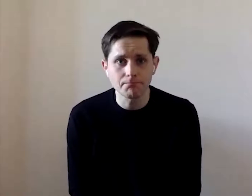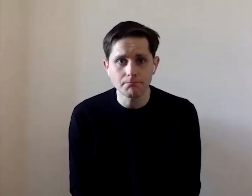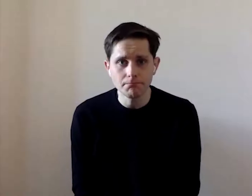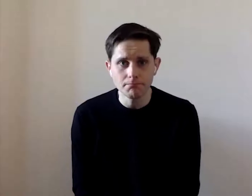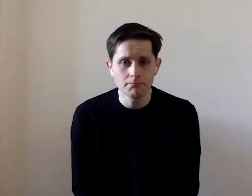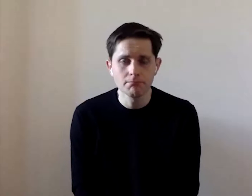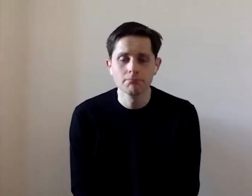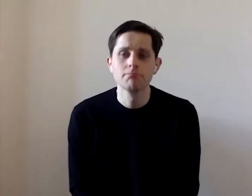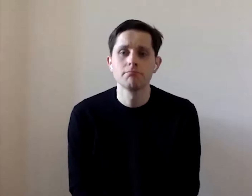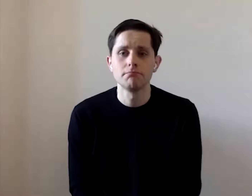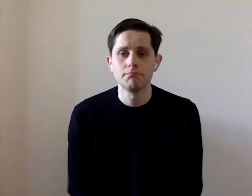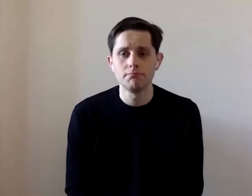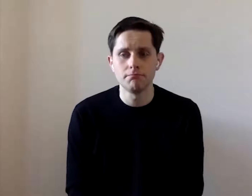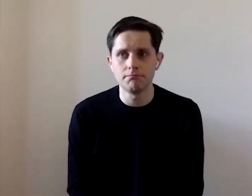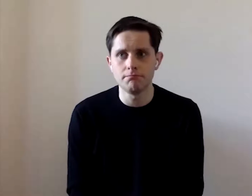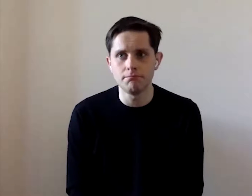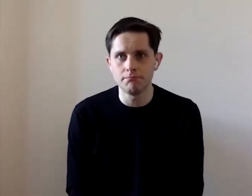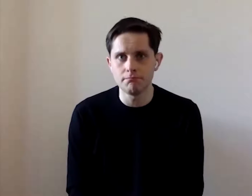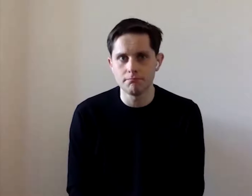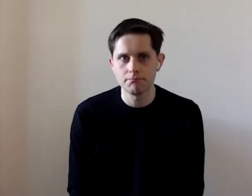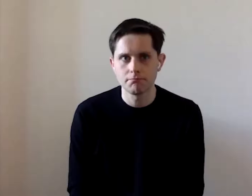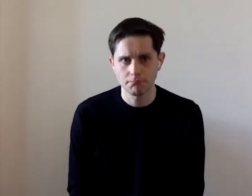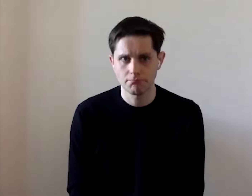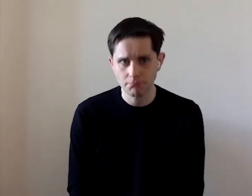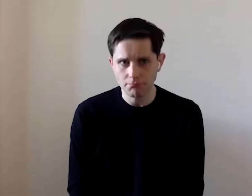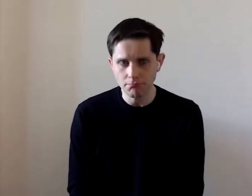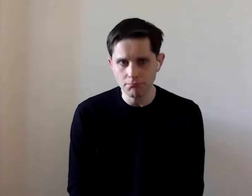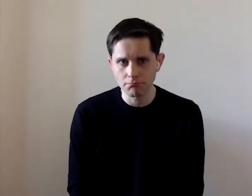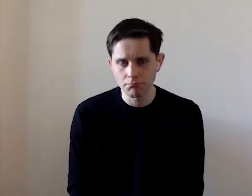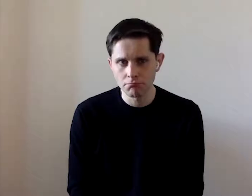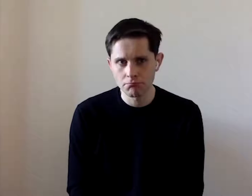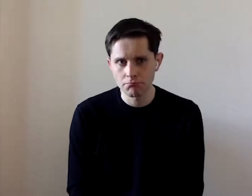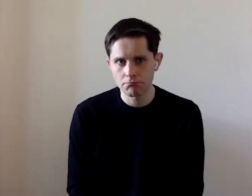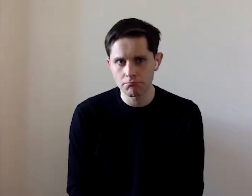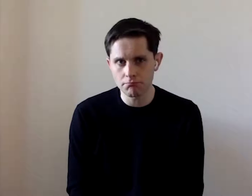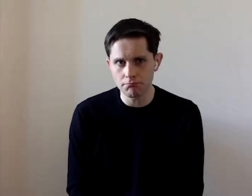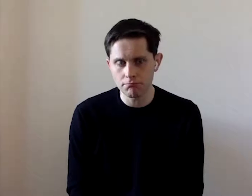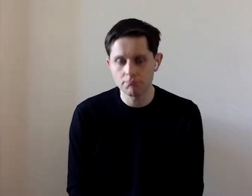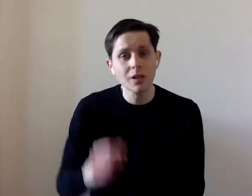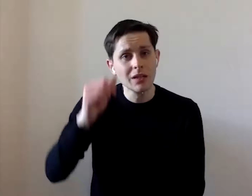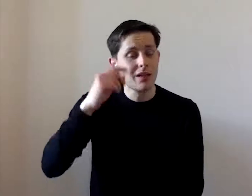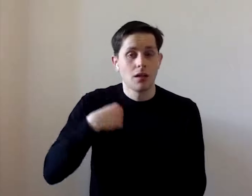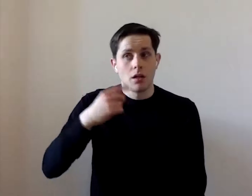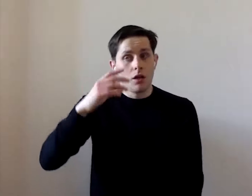qualified with this relevant experience was really difficult. You know,